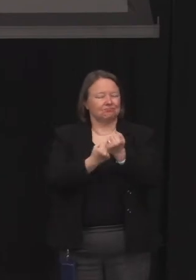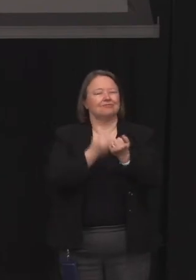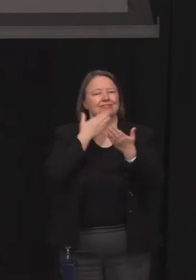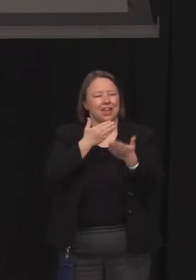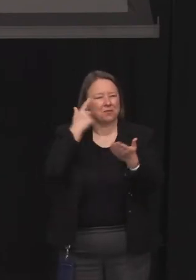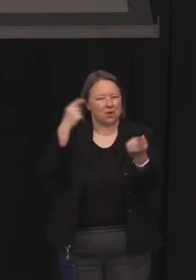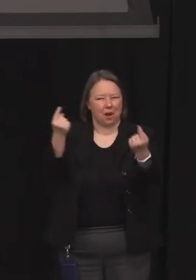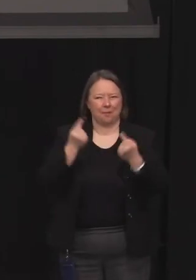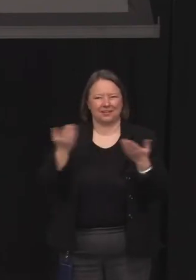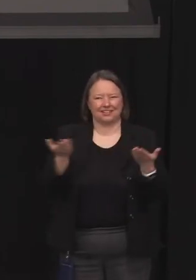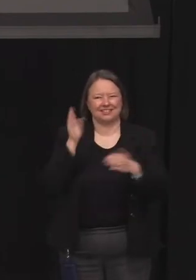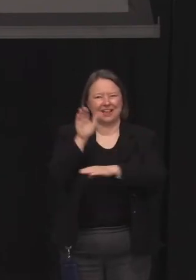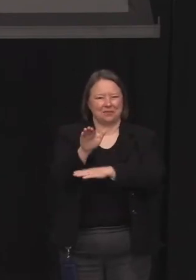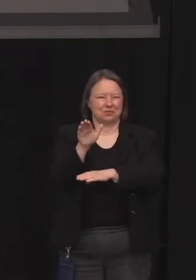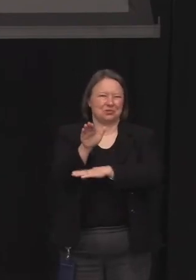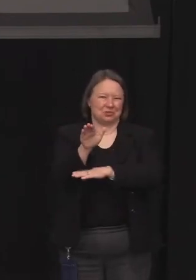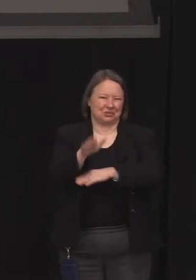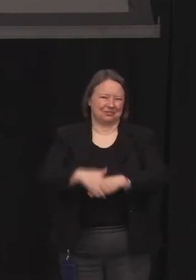this afternoon.